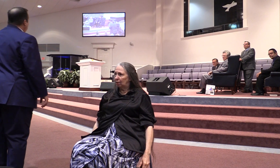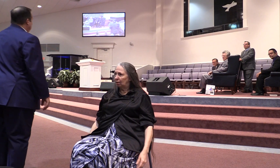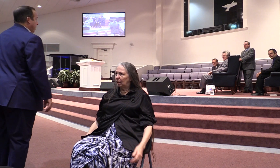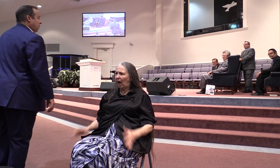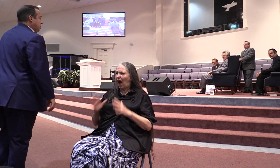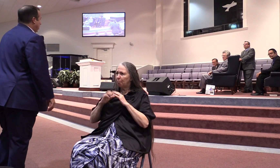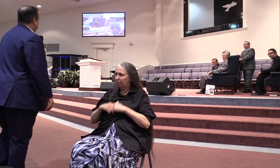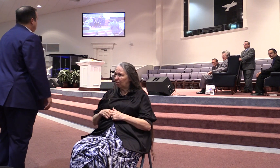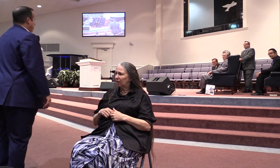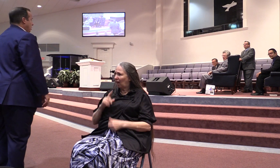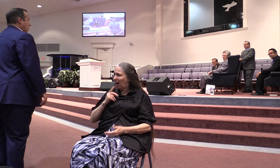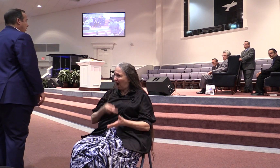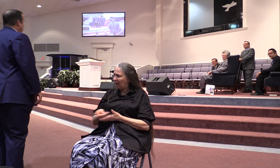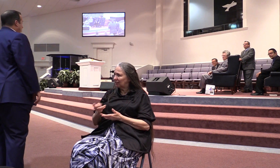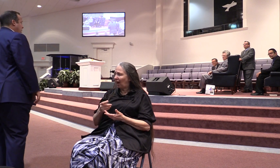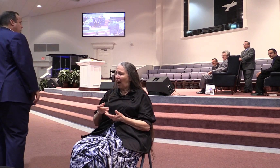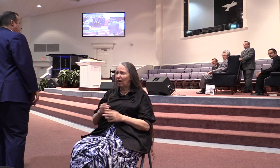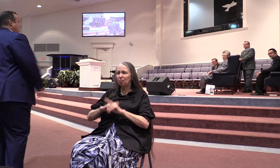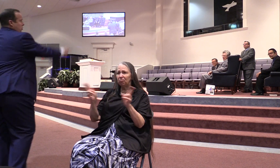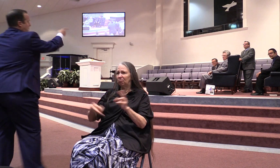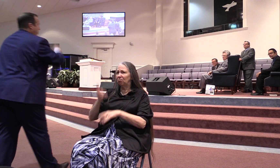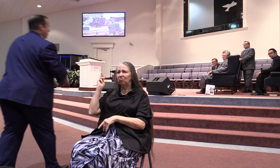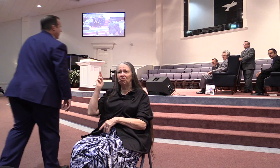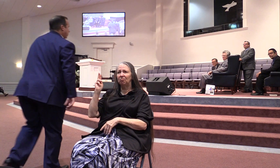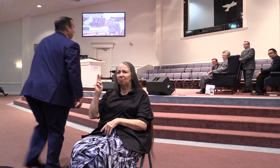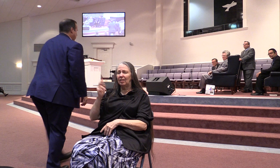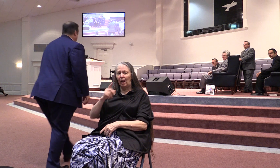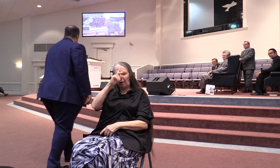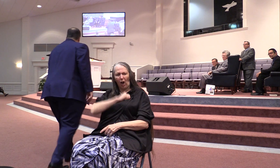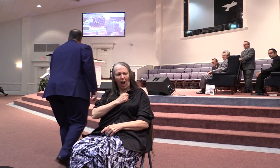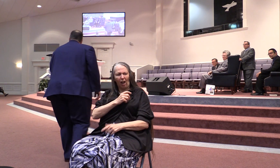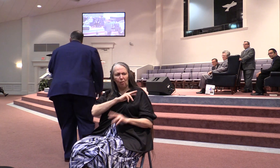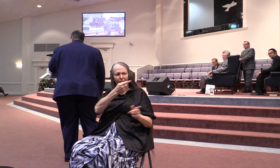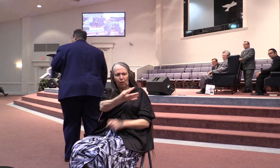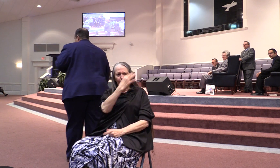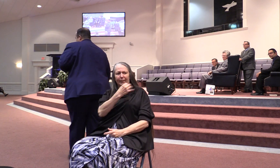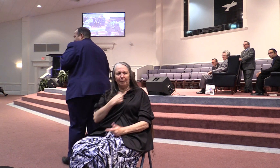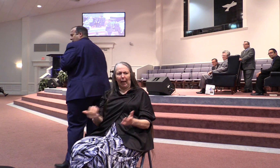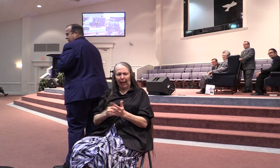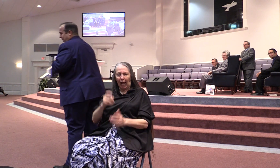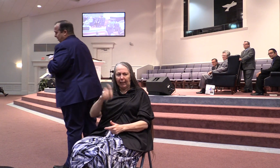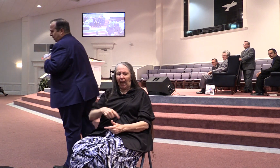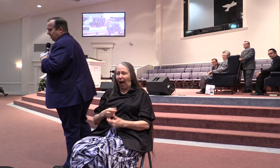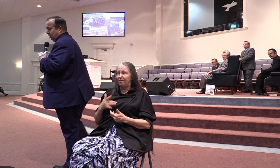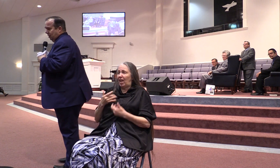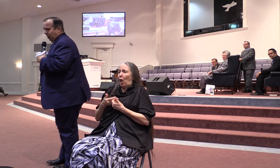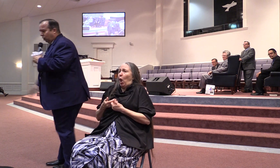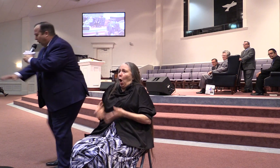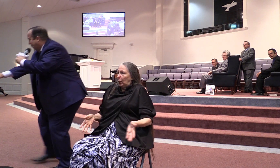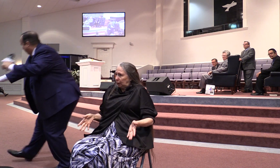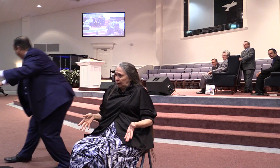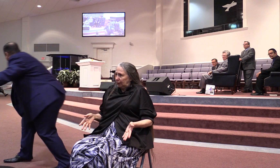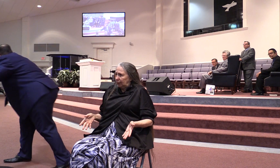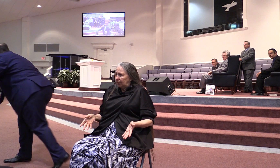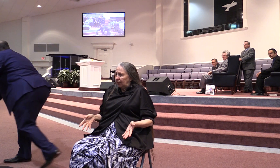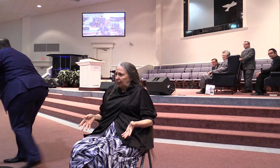I'm broken, man. I'm telling you. I was ready to quit. I needed you to come preach me under conviction again. I was just lost. I look